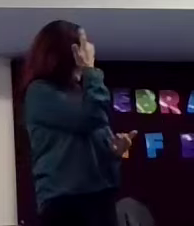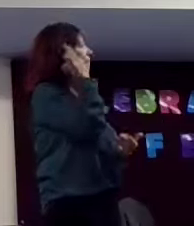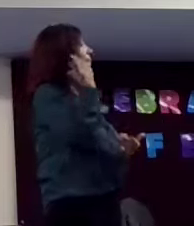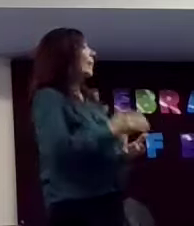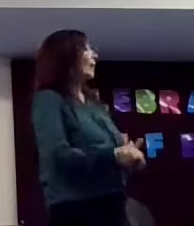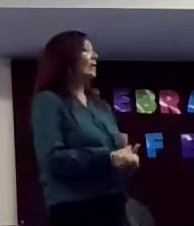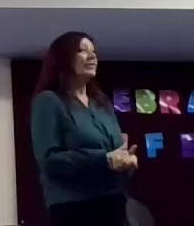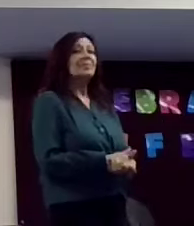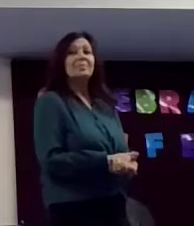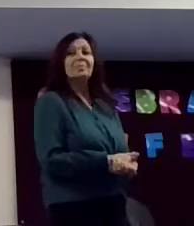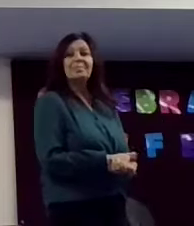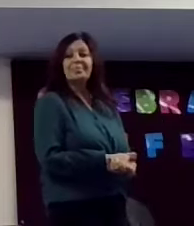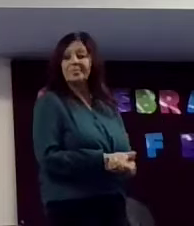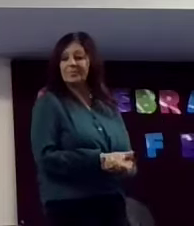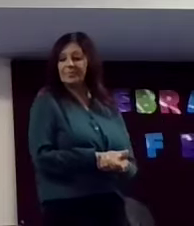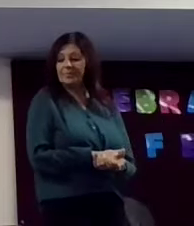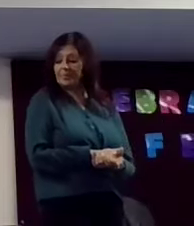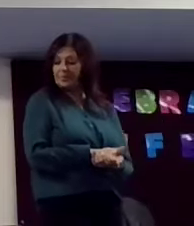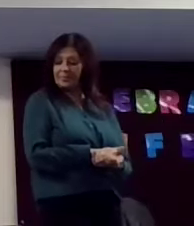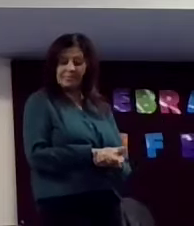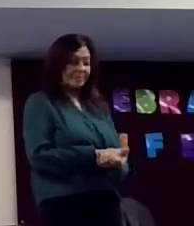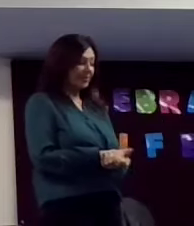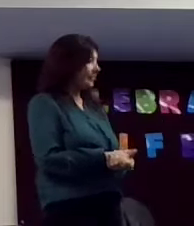No problem.